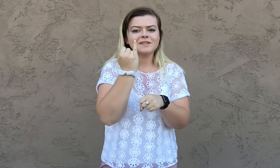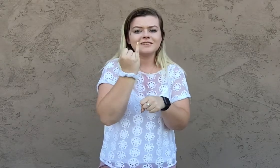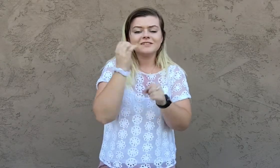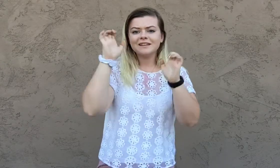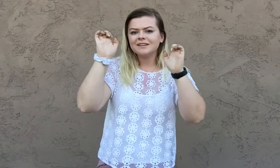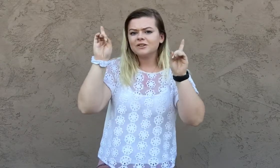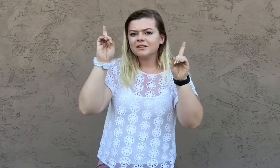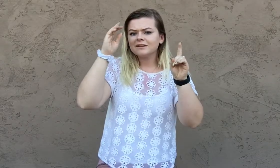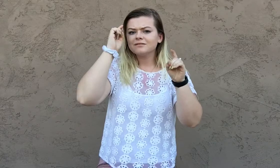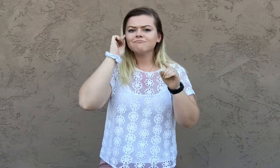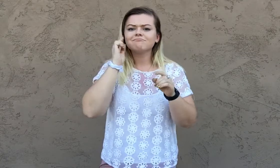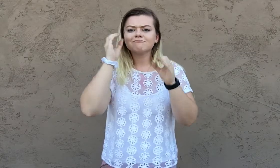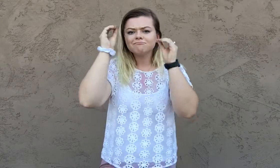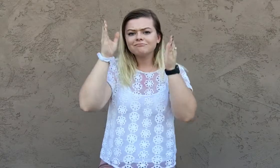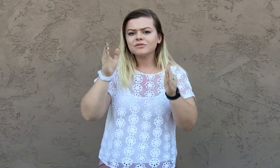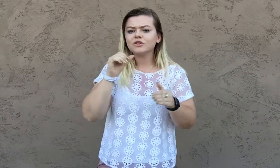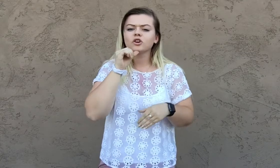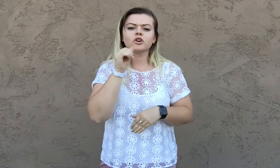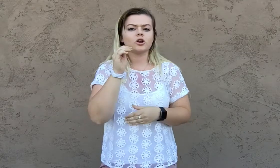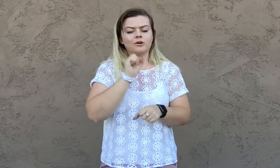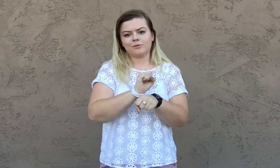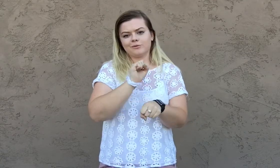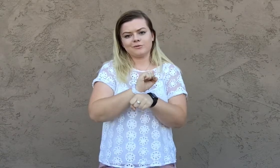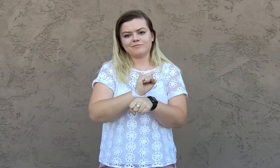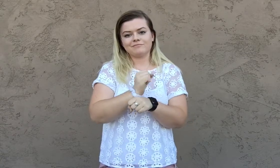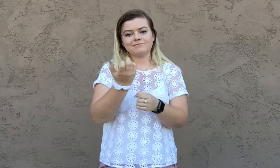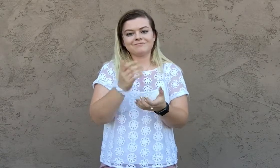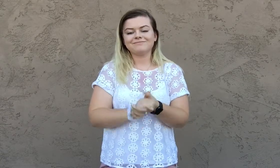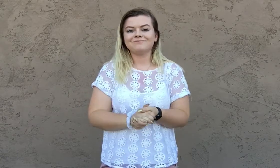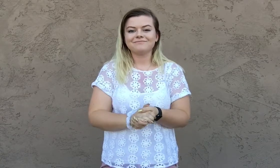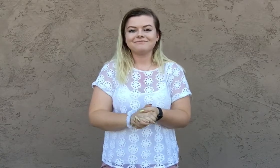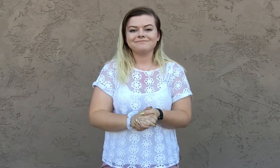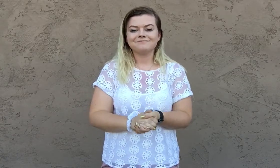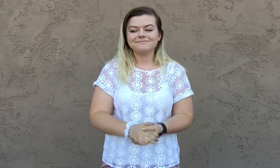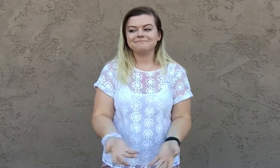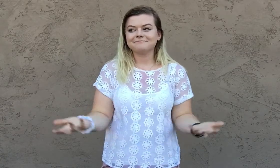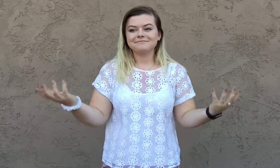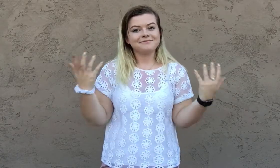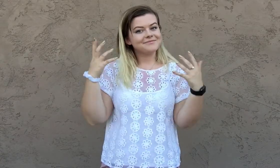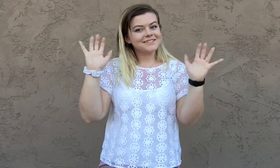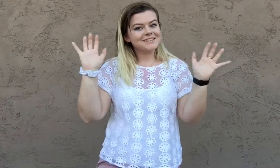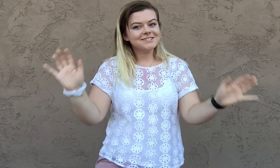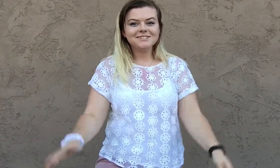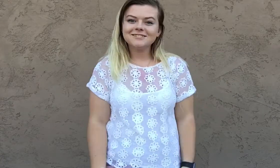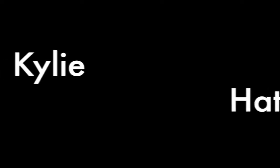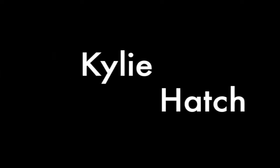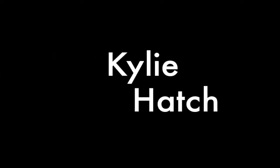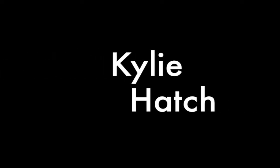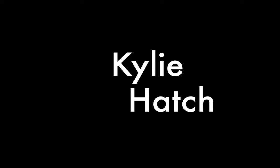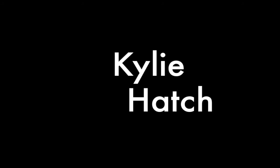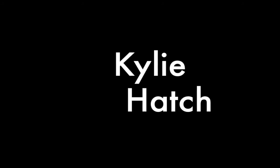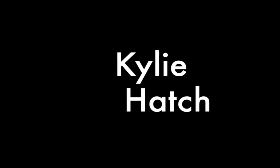another job if deaf education doesn't necessarily work out. And that's my story.